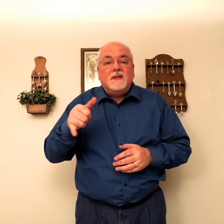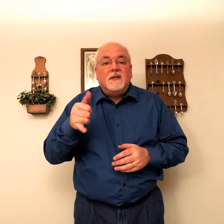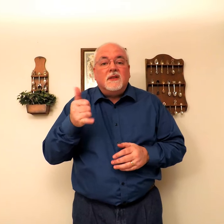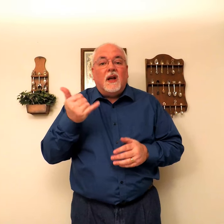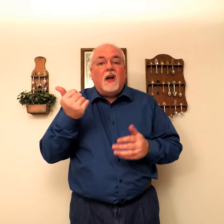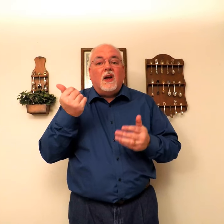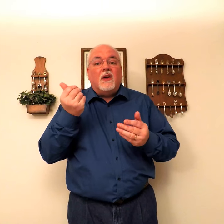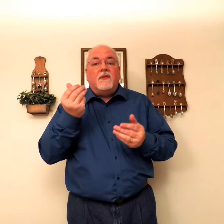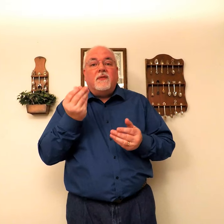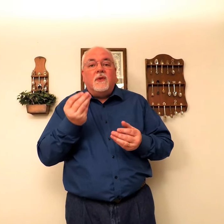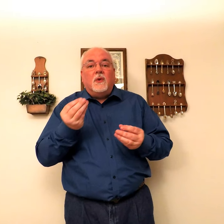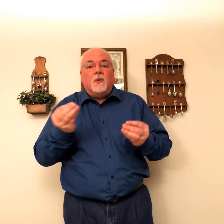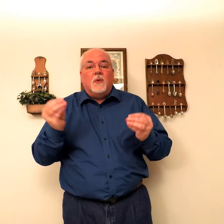Just a few